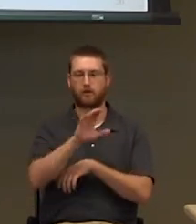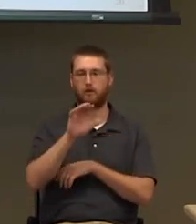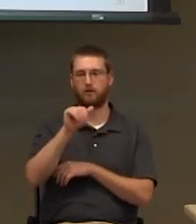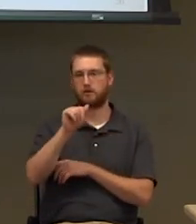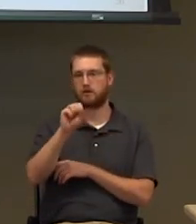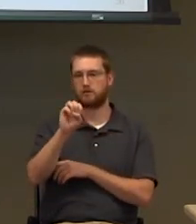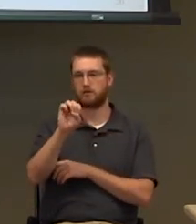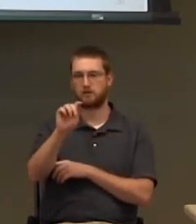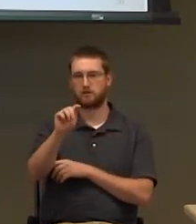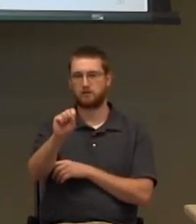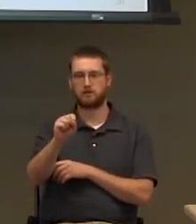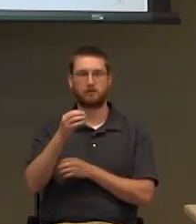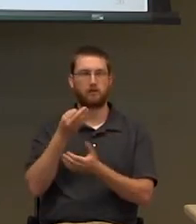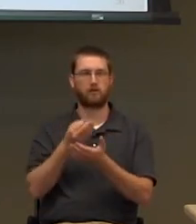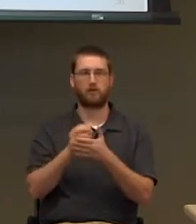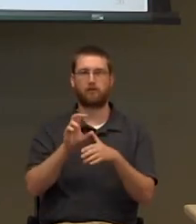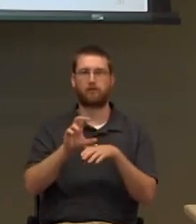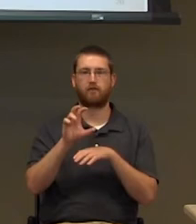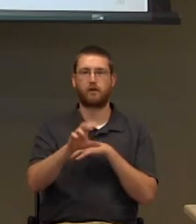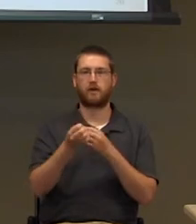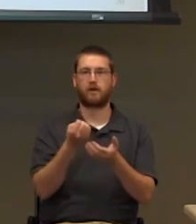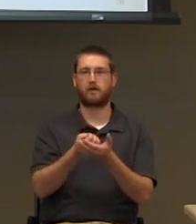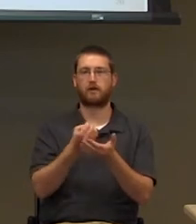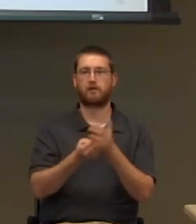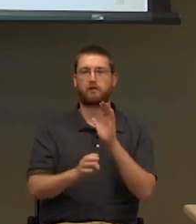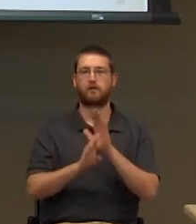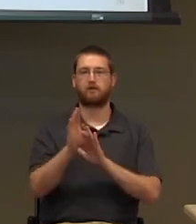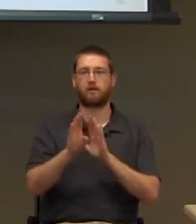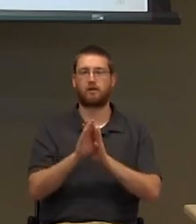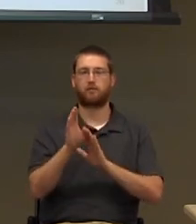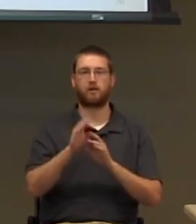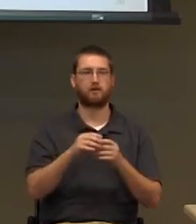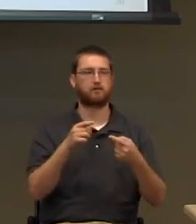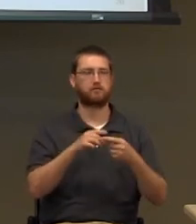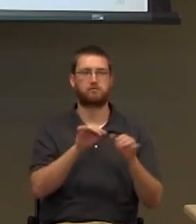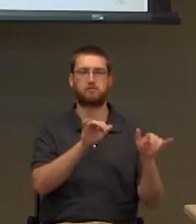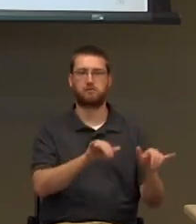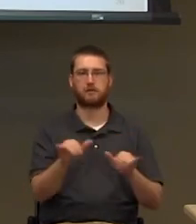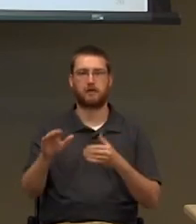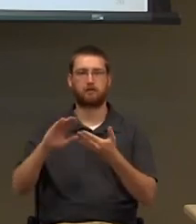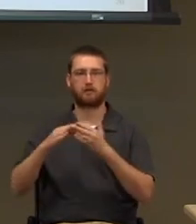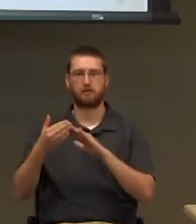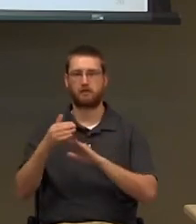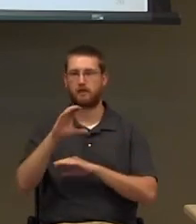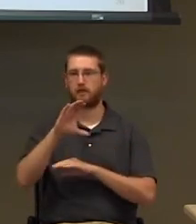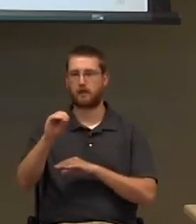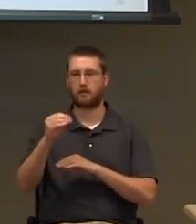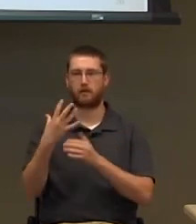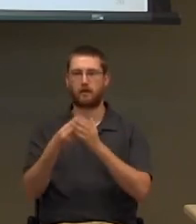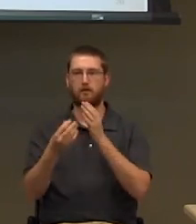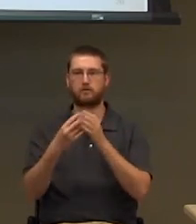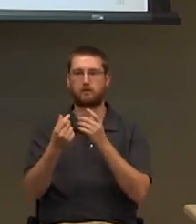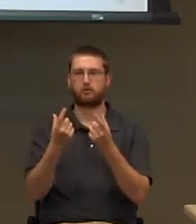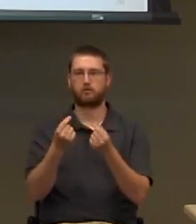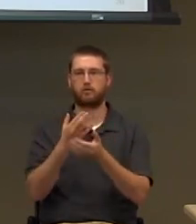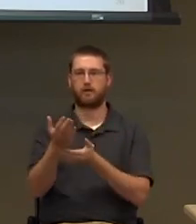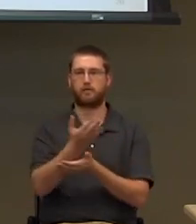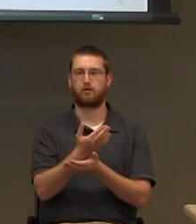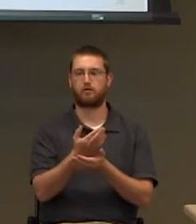fund economic development, no different than what the city and the county do with their resources outside of the EDP.